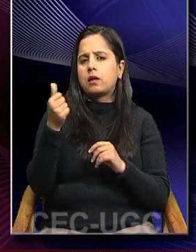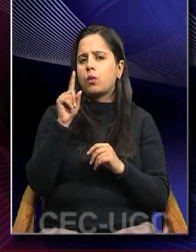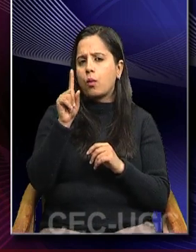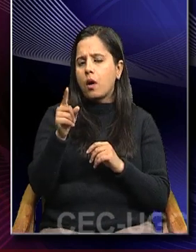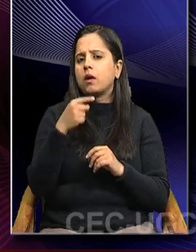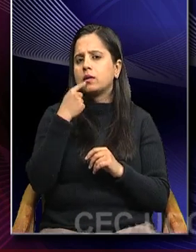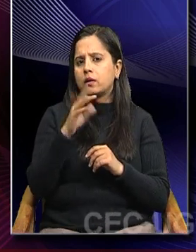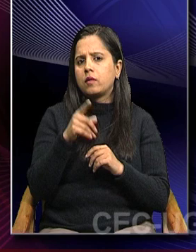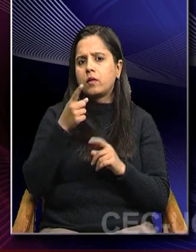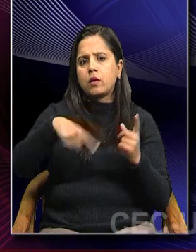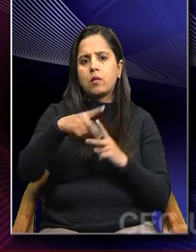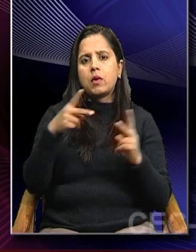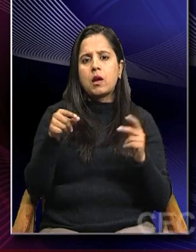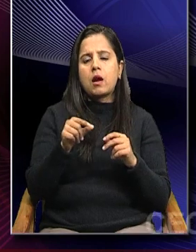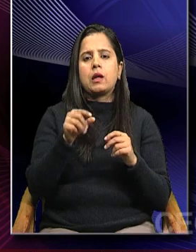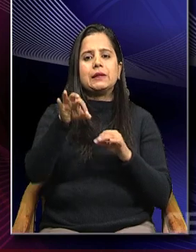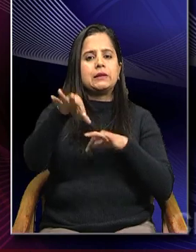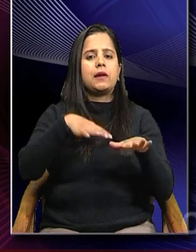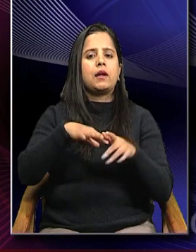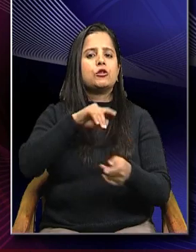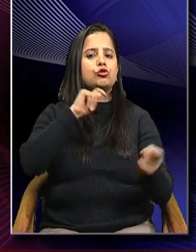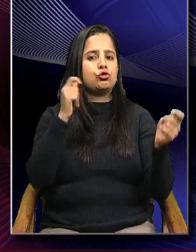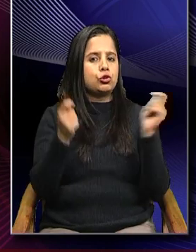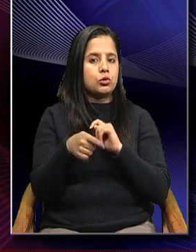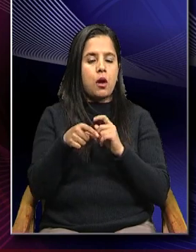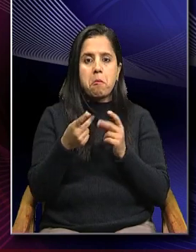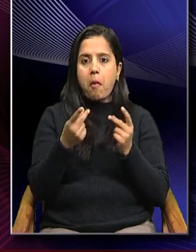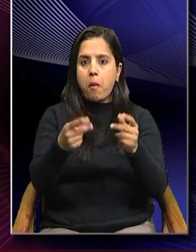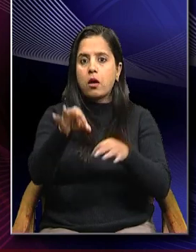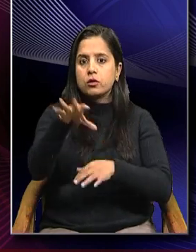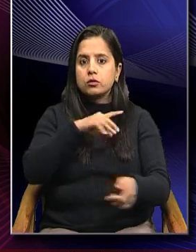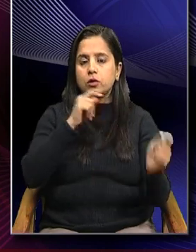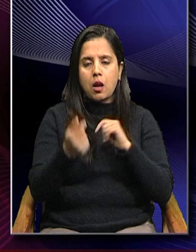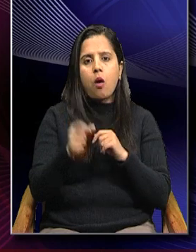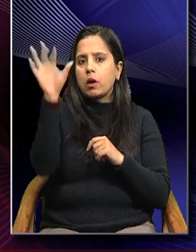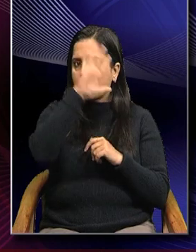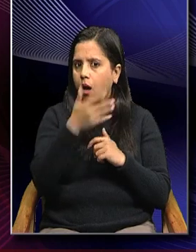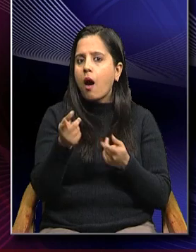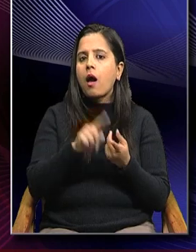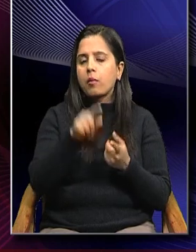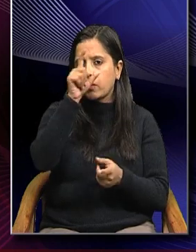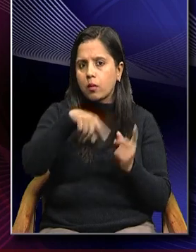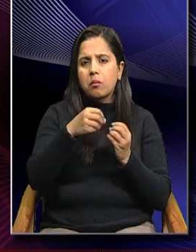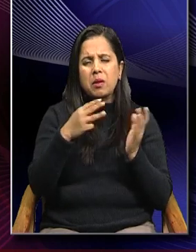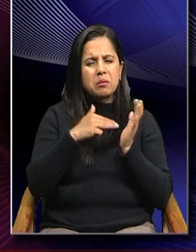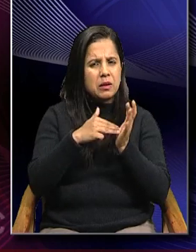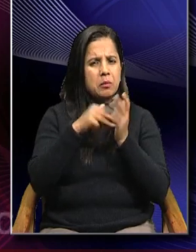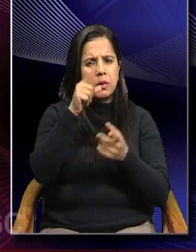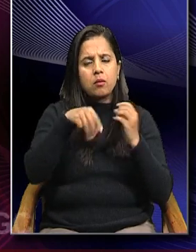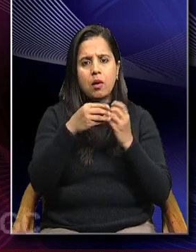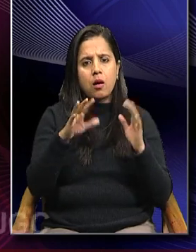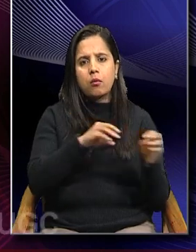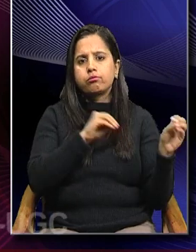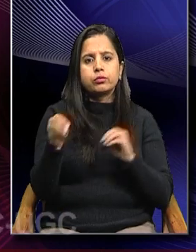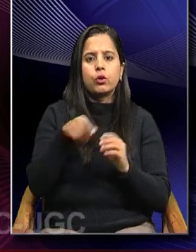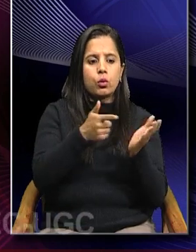which is very much in, is called urbanization. Rapid urbanization is occurring in India, and millions and millions of people are